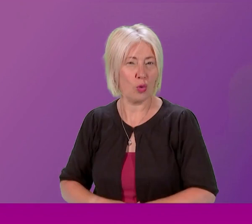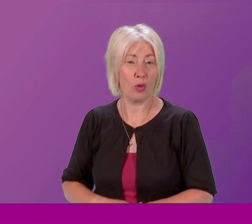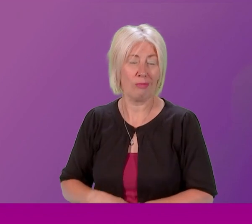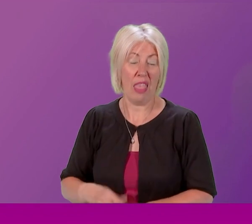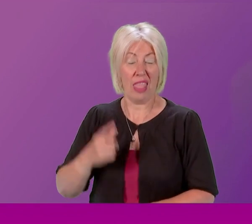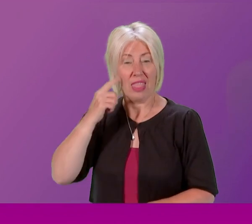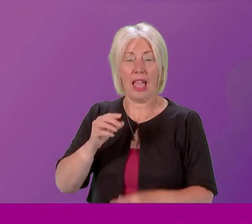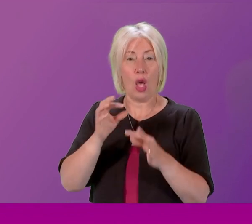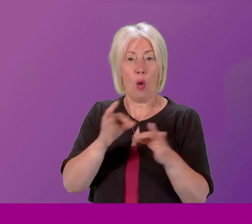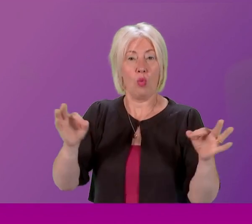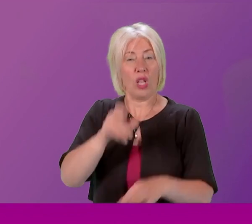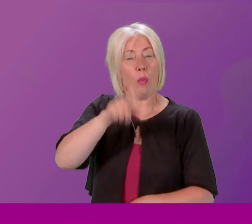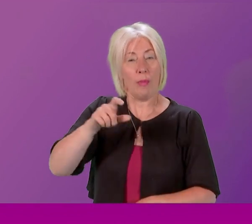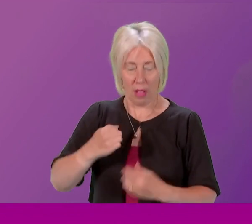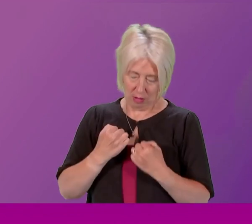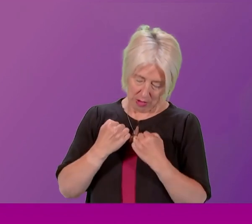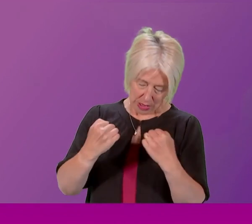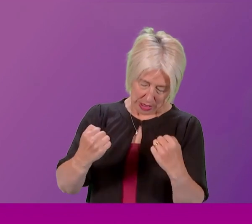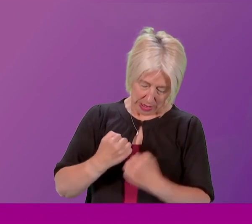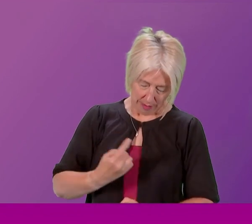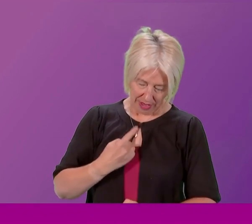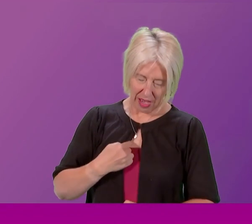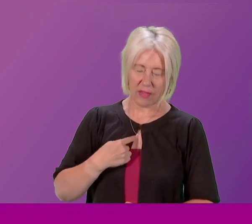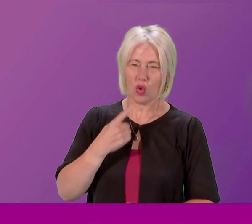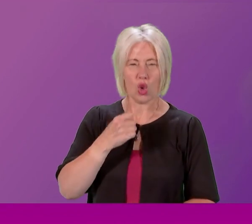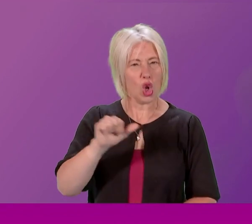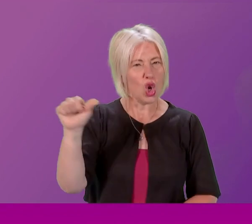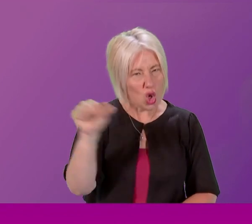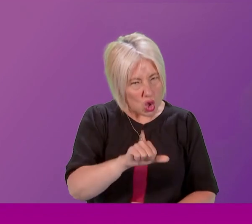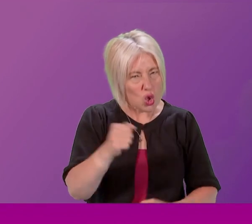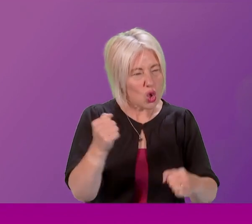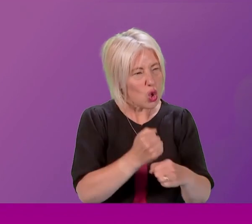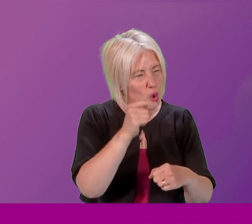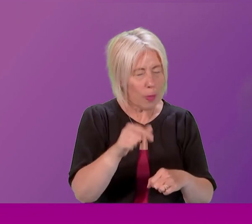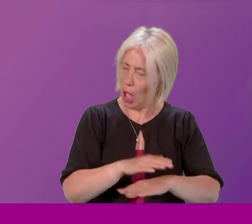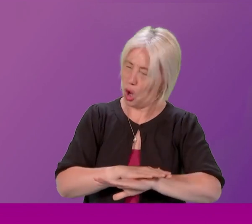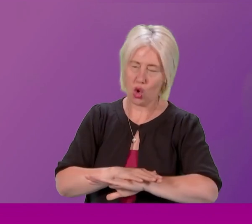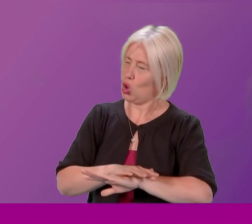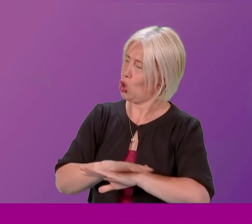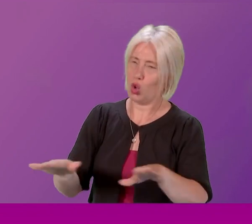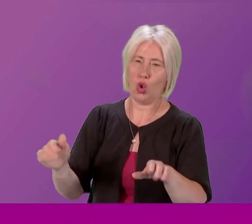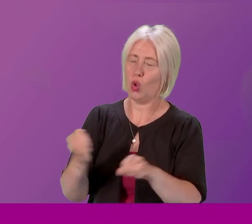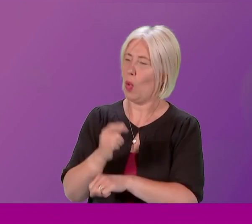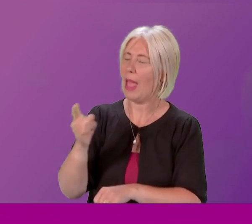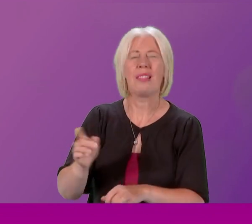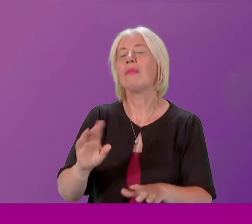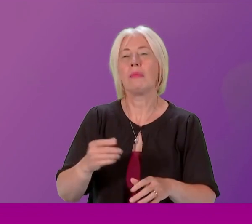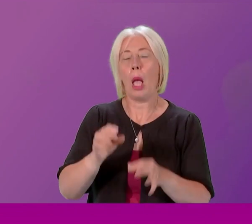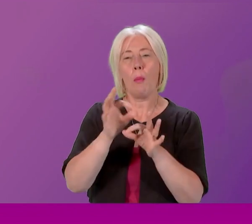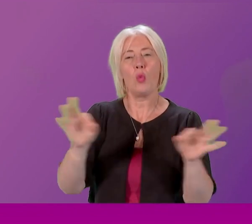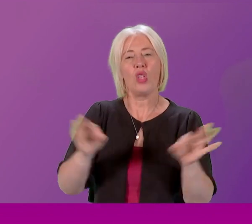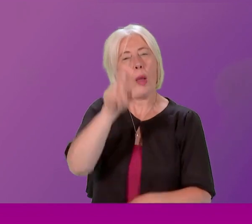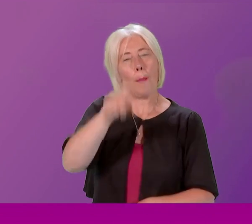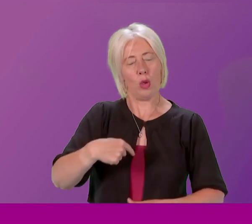to themselves. I don't think that you can start to say they should or should not do this or that. A musician just